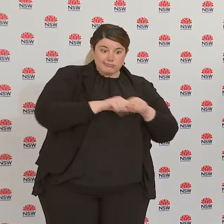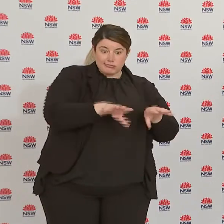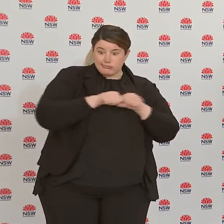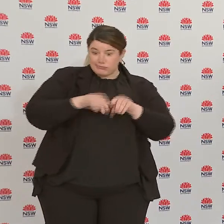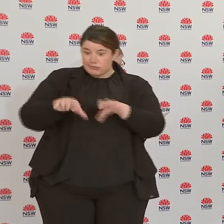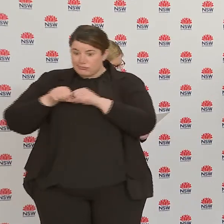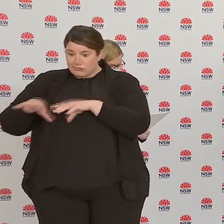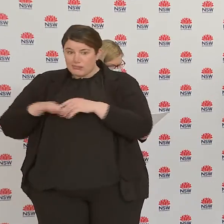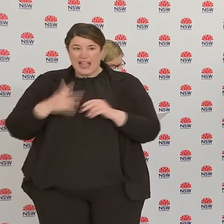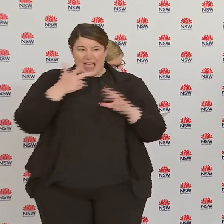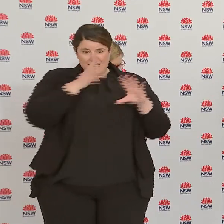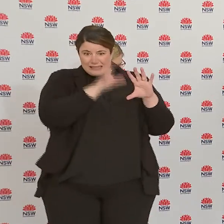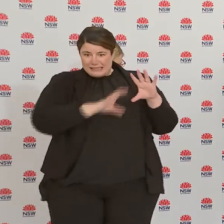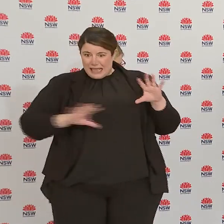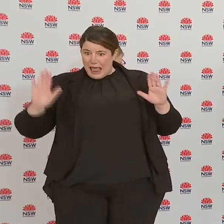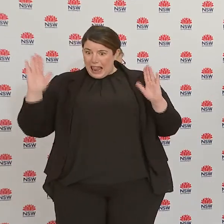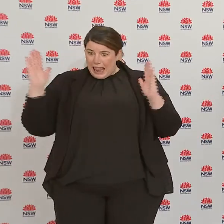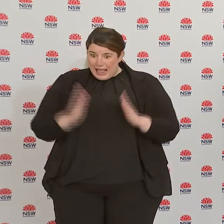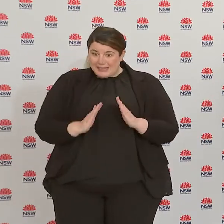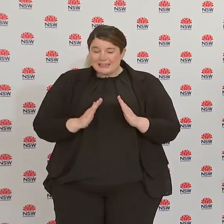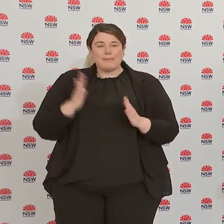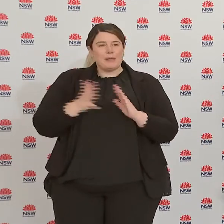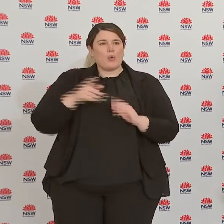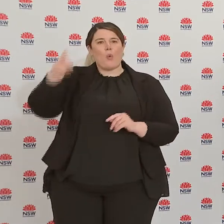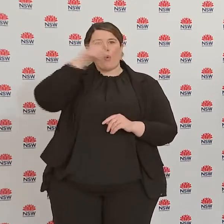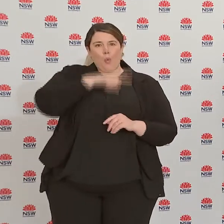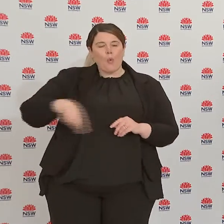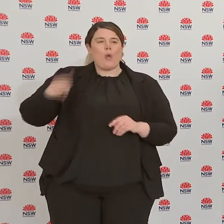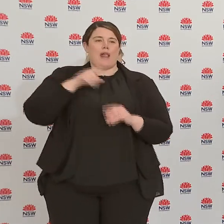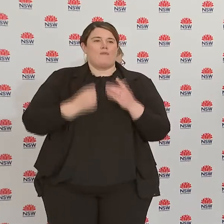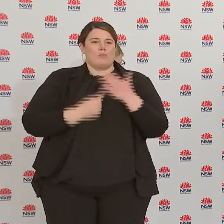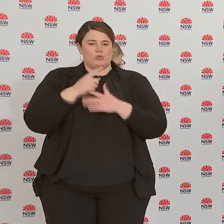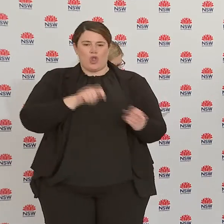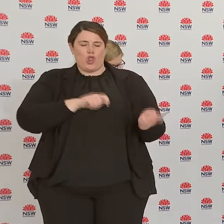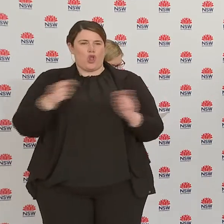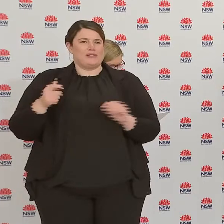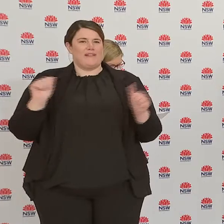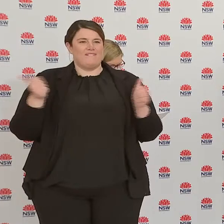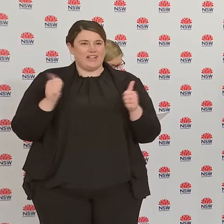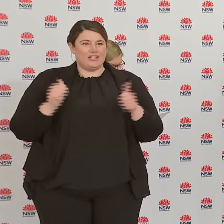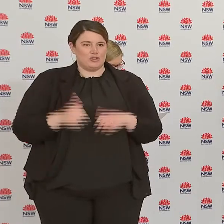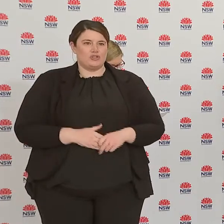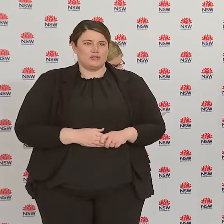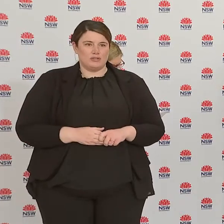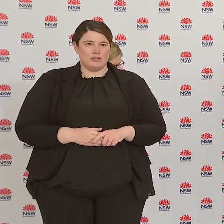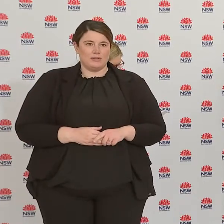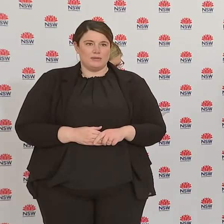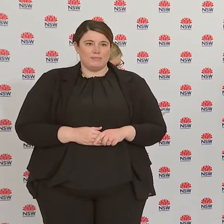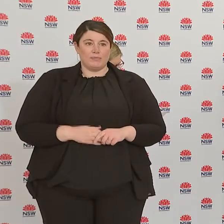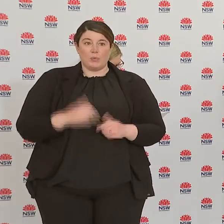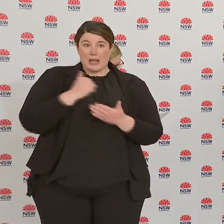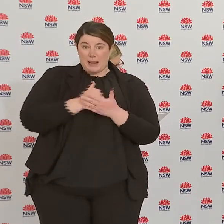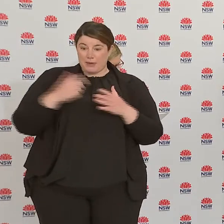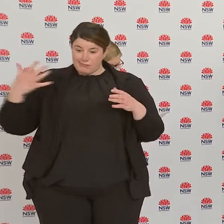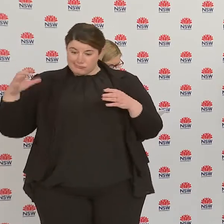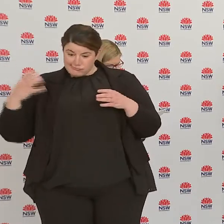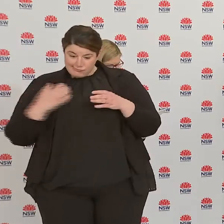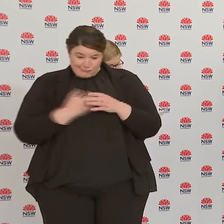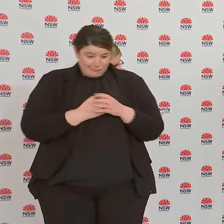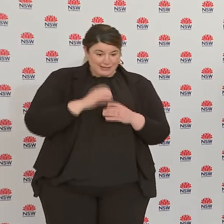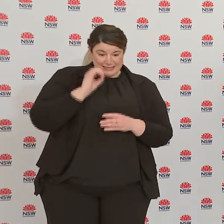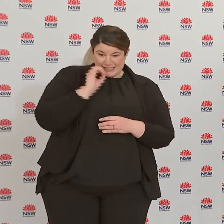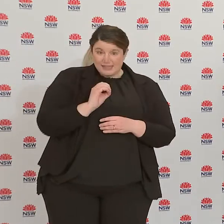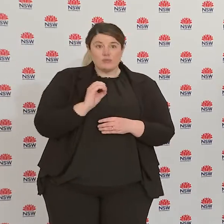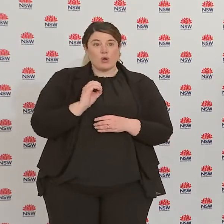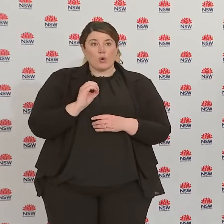means all of us can have a greater sense of opportunity for freedom moving forward, because reducing case numbers, reducing the number of people